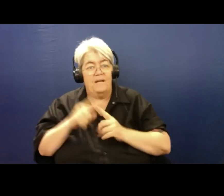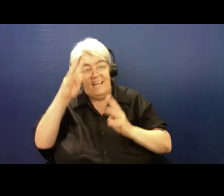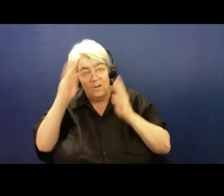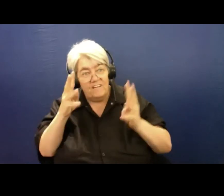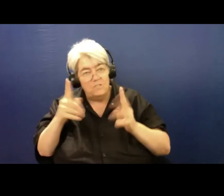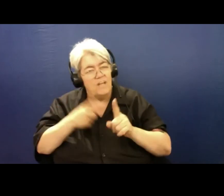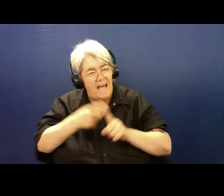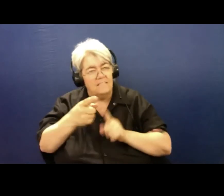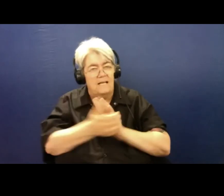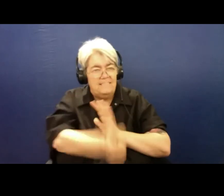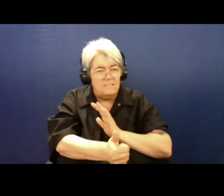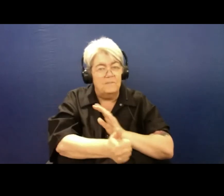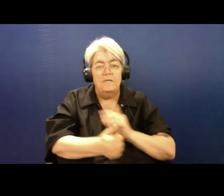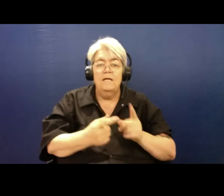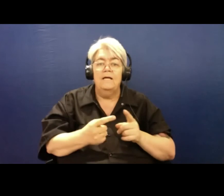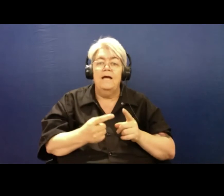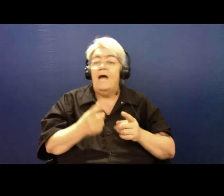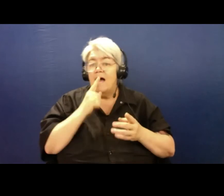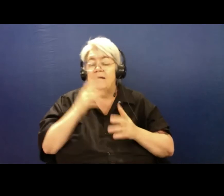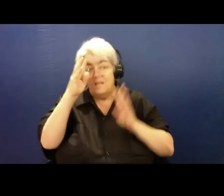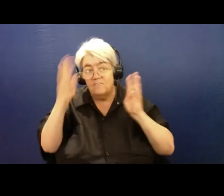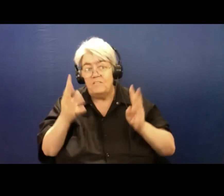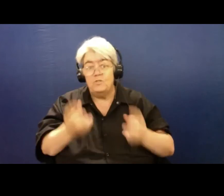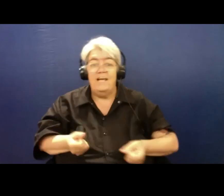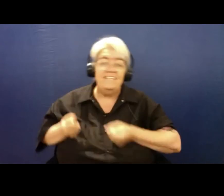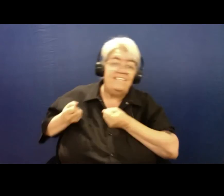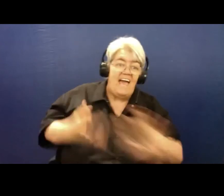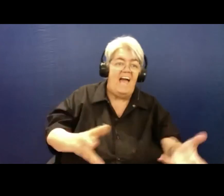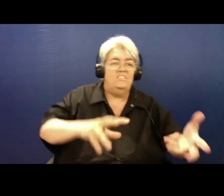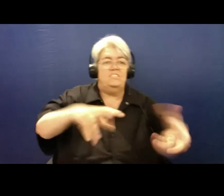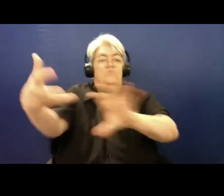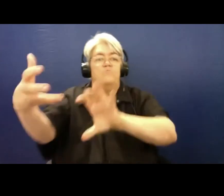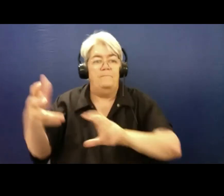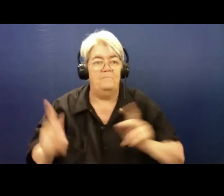an opportunity to be disruptive, and I want to disrupt today a little bit because